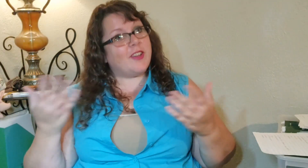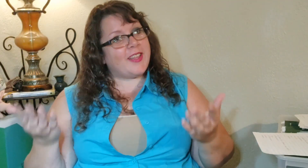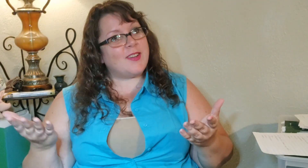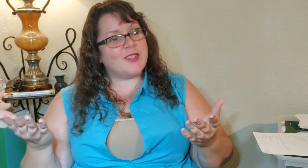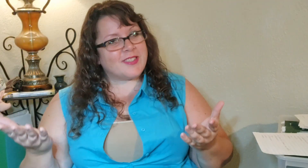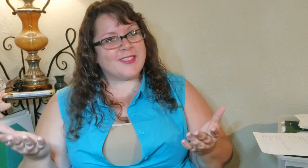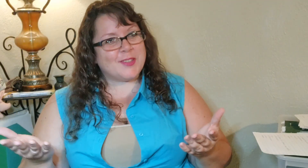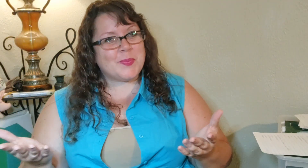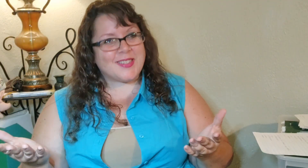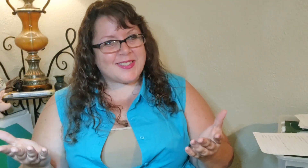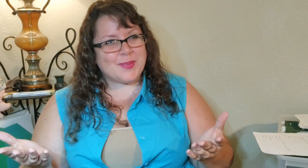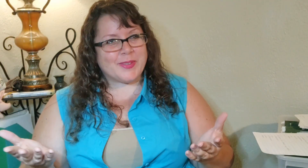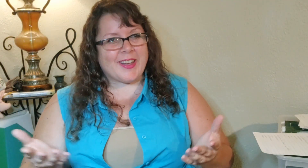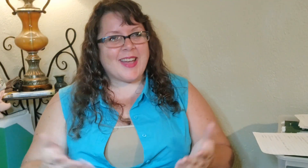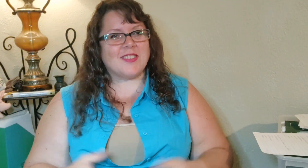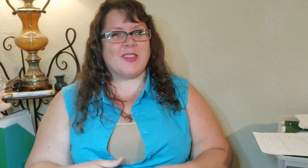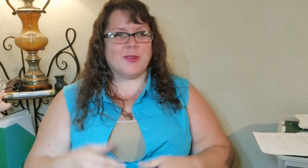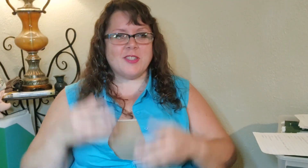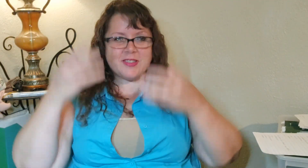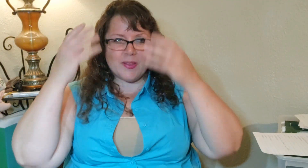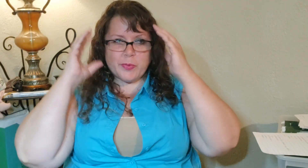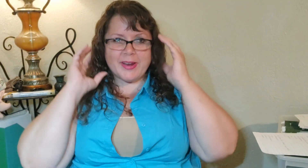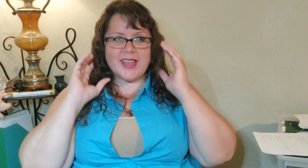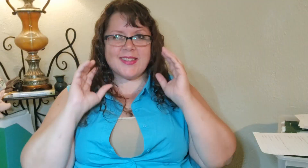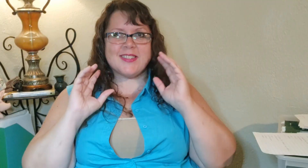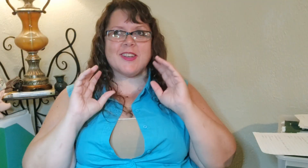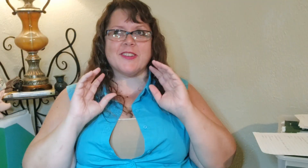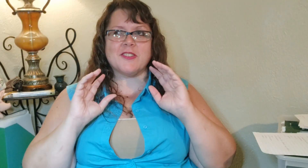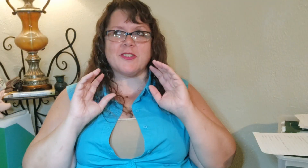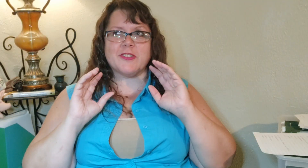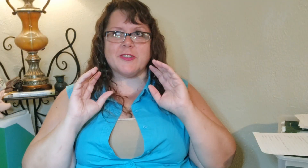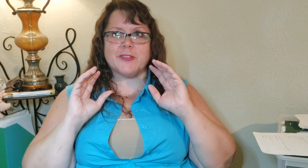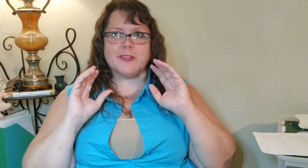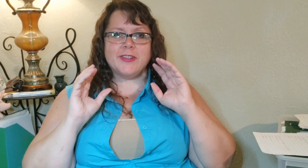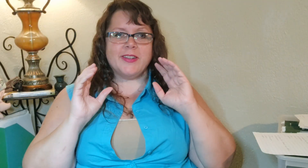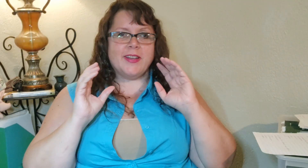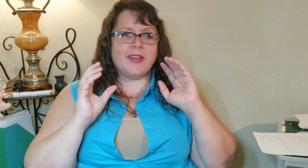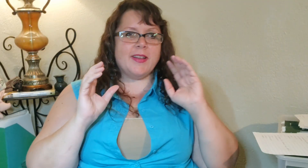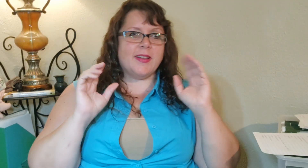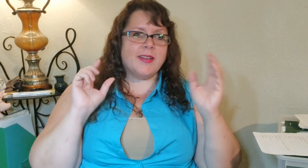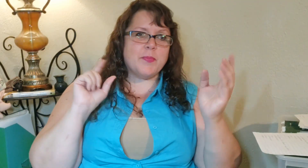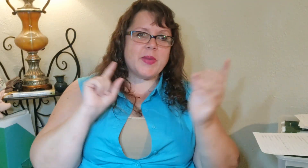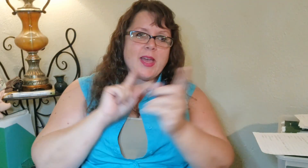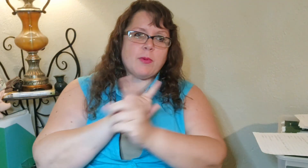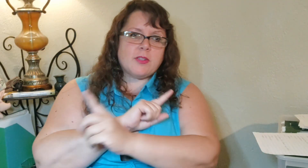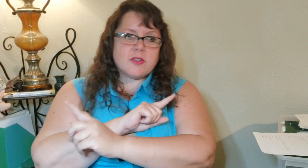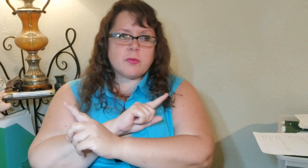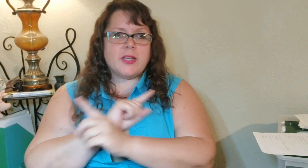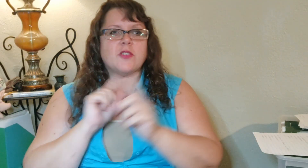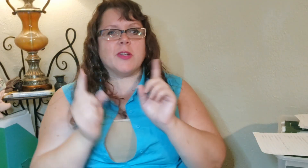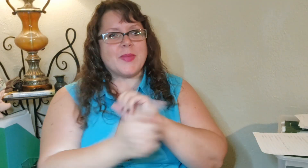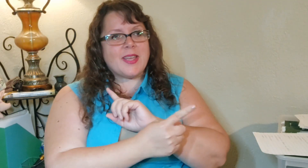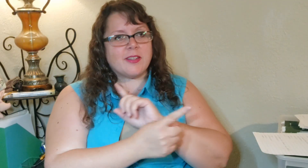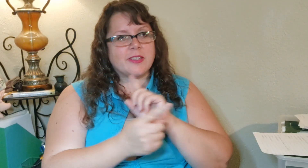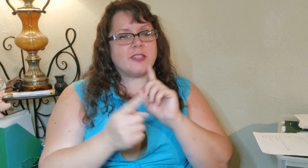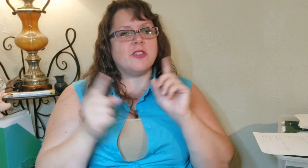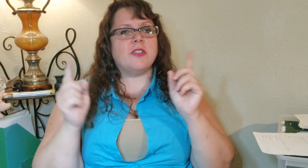Their language is a little bit simpler, actually. Once the brain starts to be able to switch from English